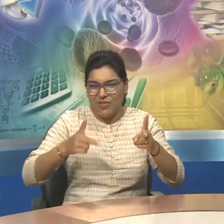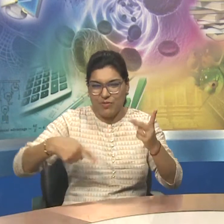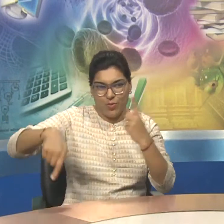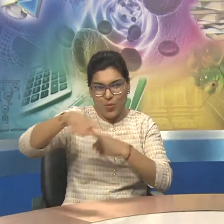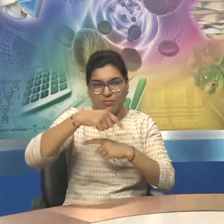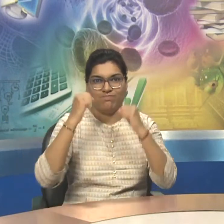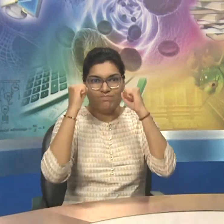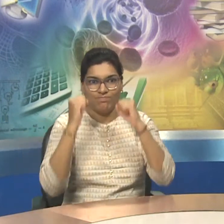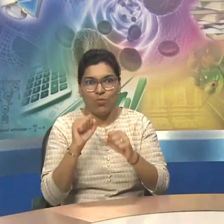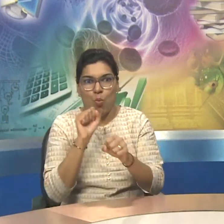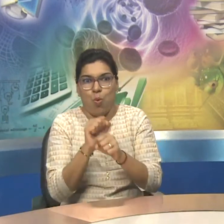and